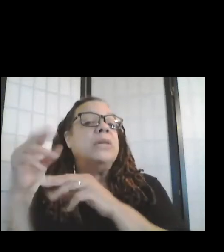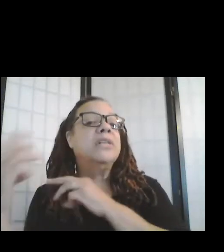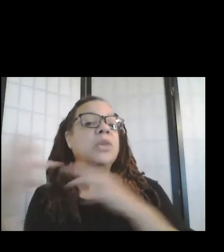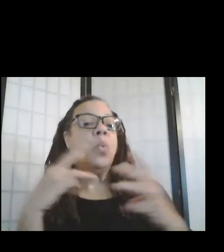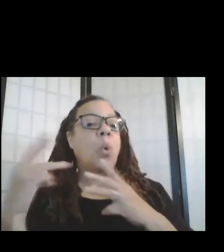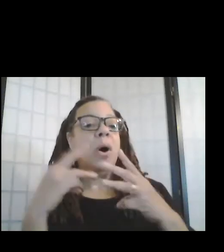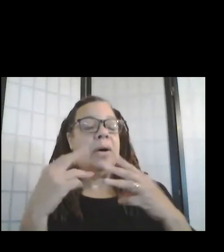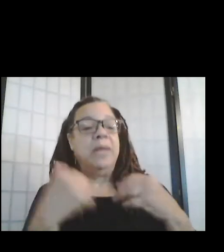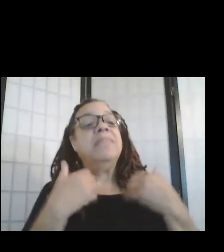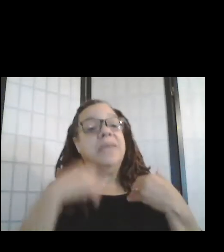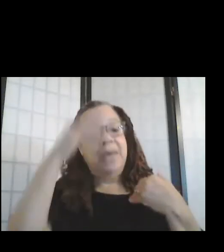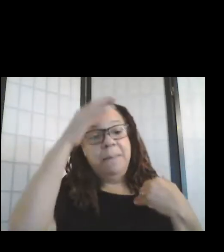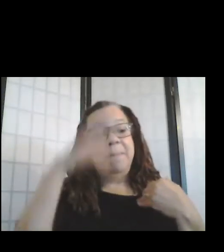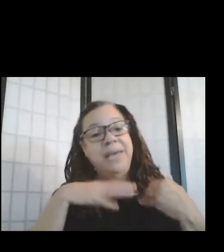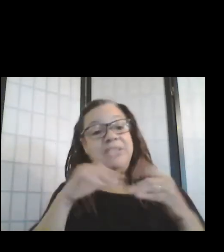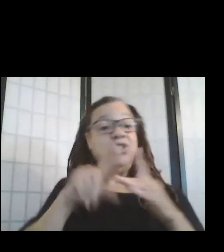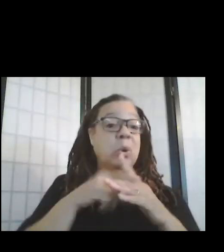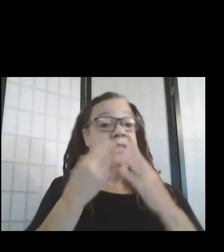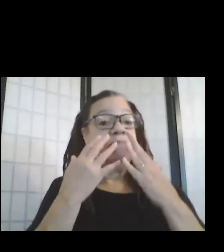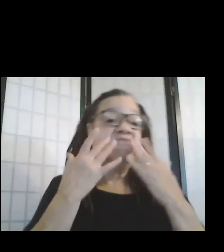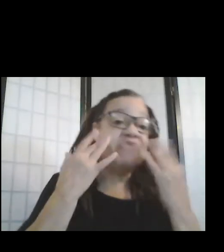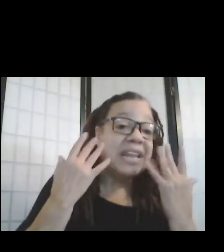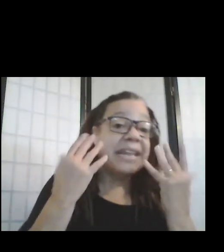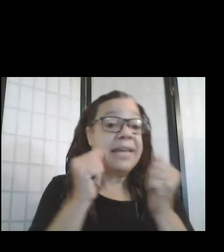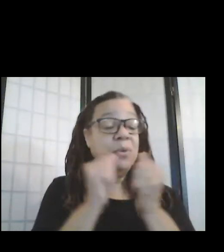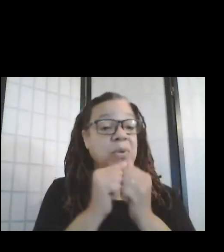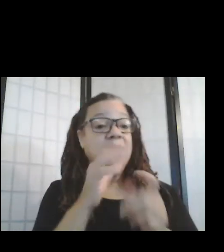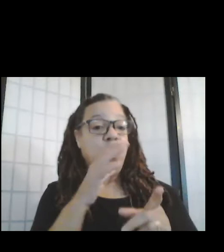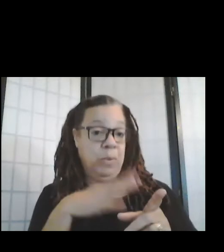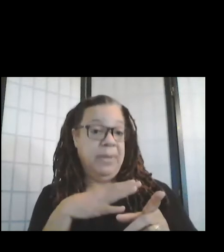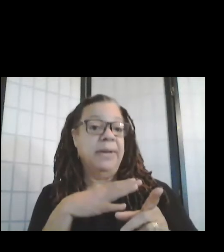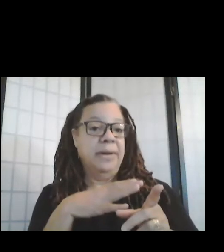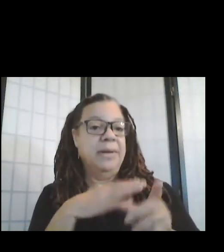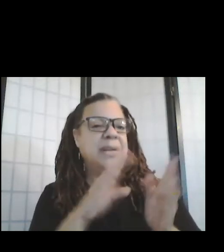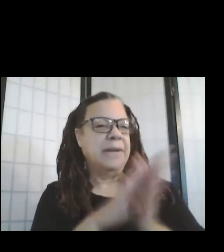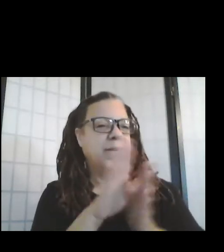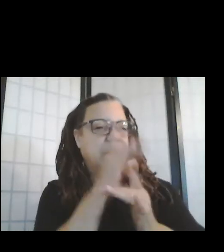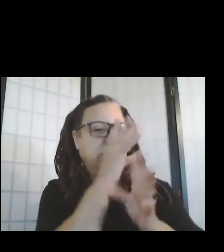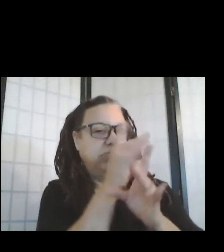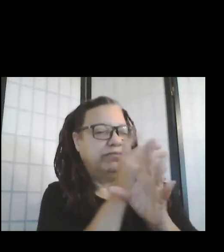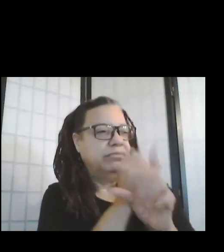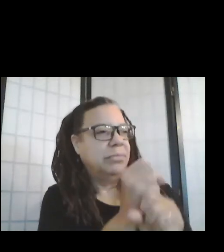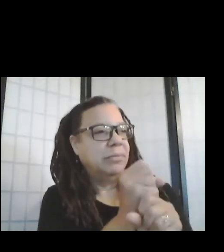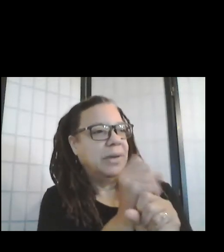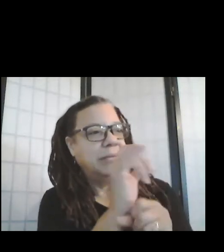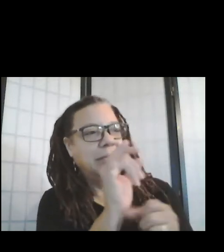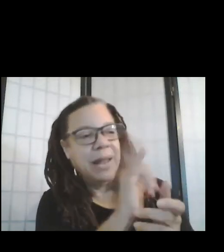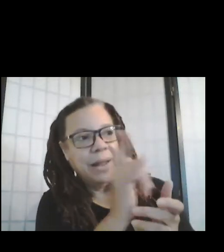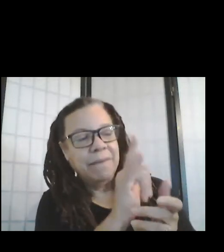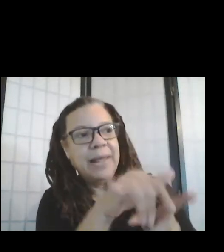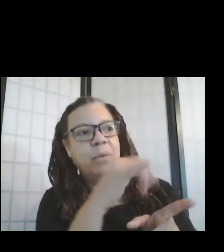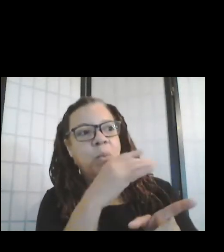man gets to be kind of friendly with her, and from a distance develops quite a crush on her because she's a lovely woman.